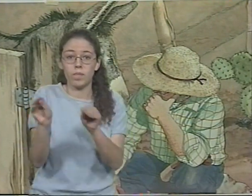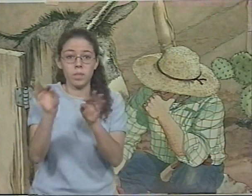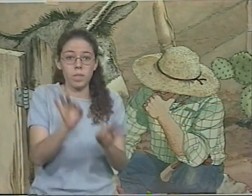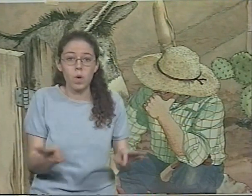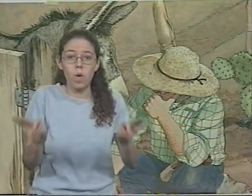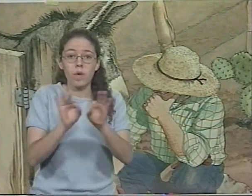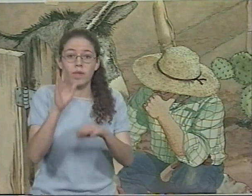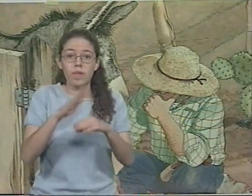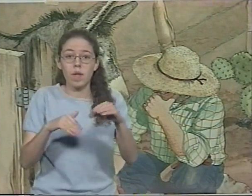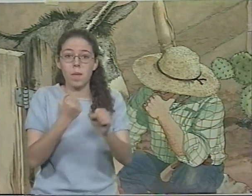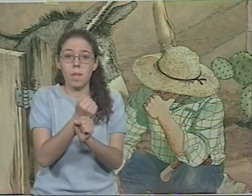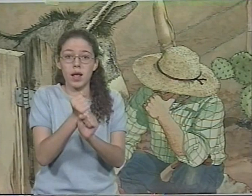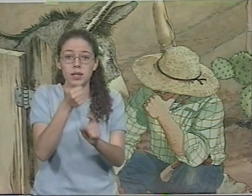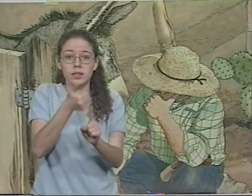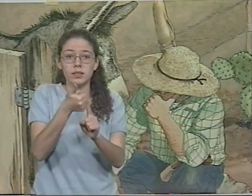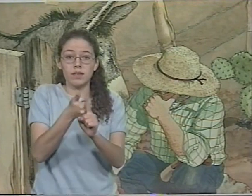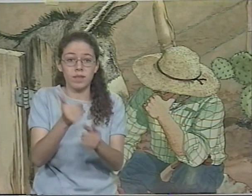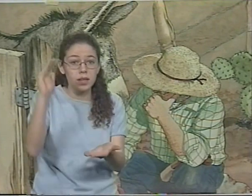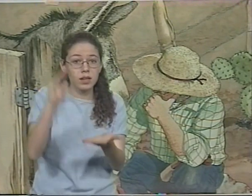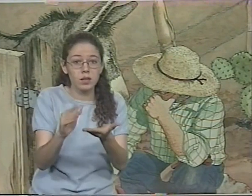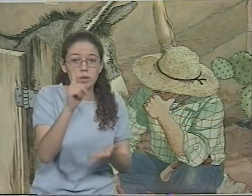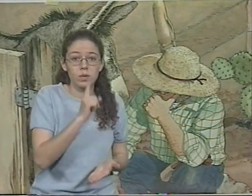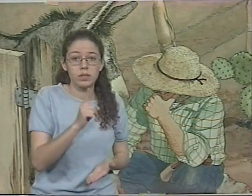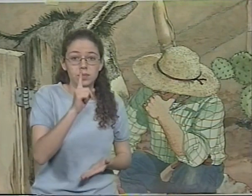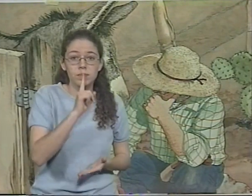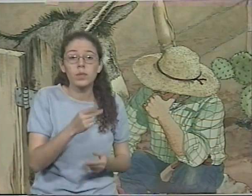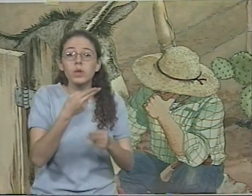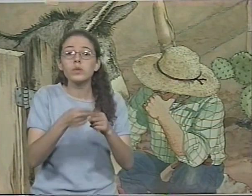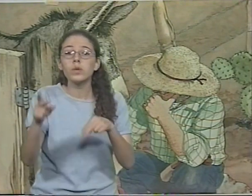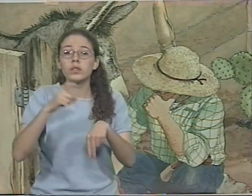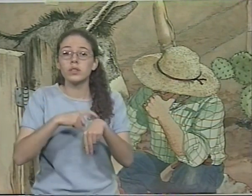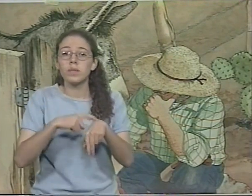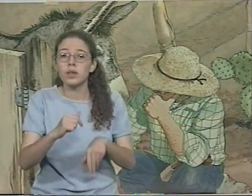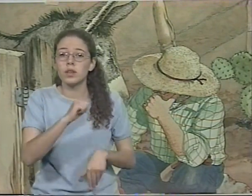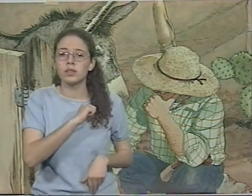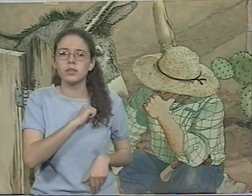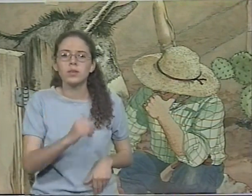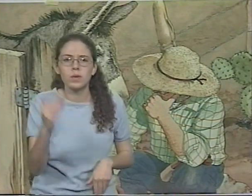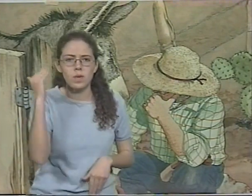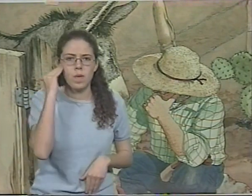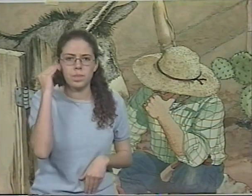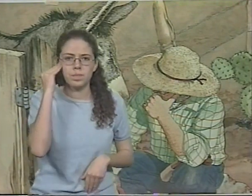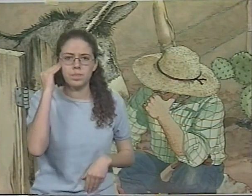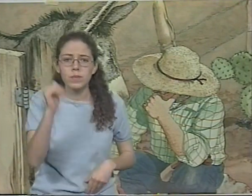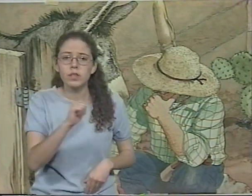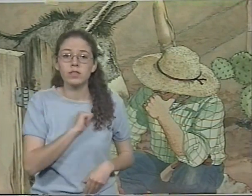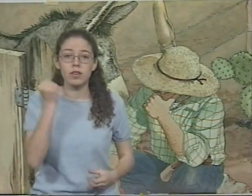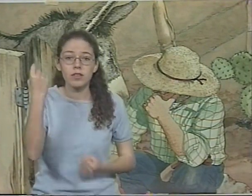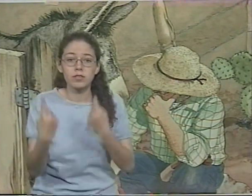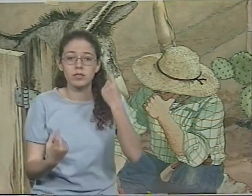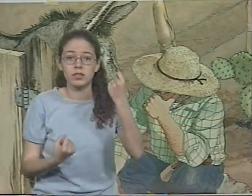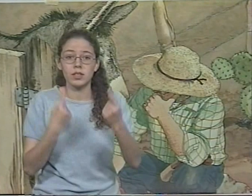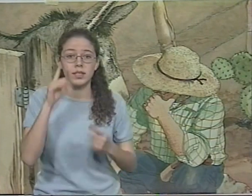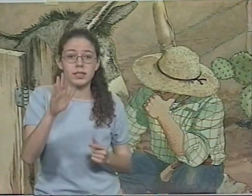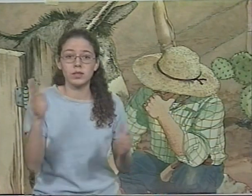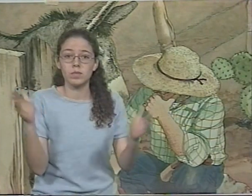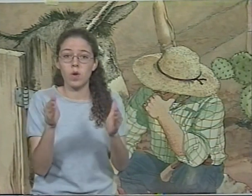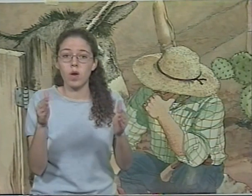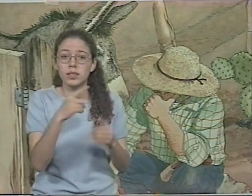Alejandro, but after a time, he wasn't so sure. He began asking himself if there was something more important than just making